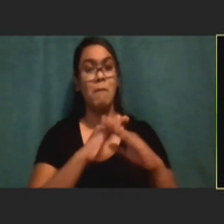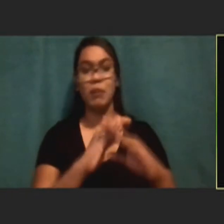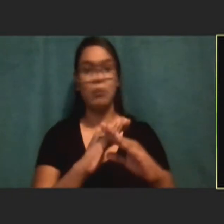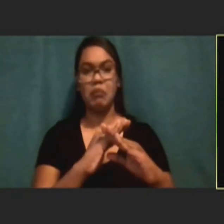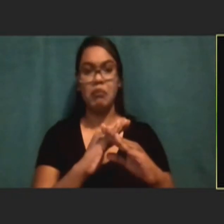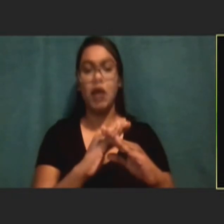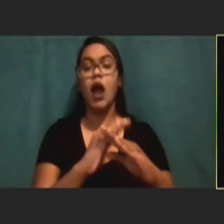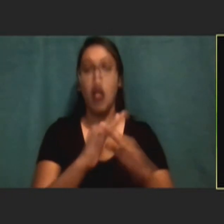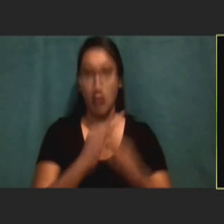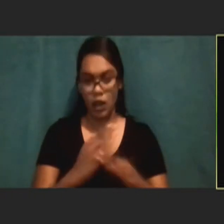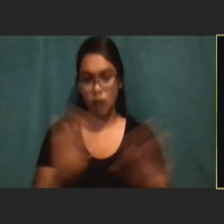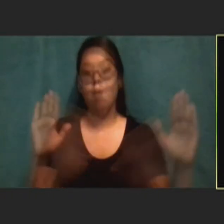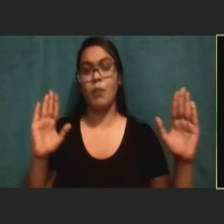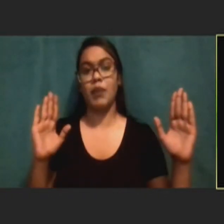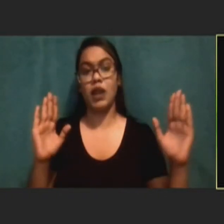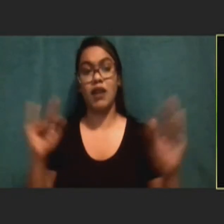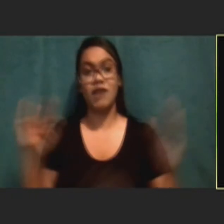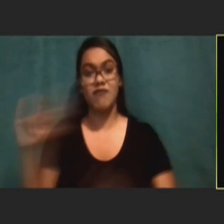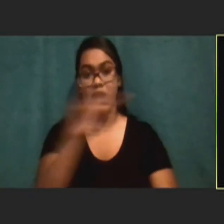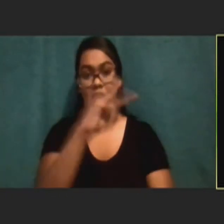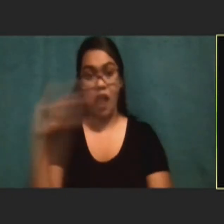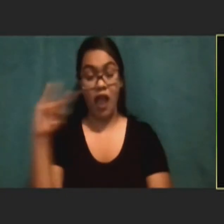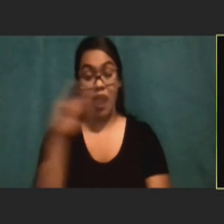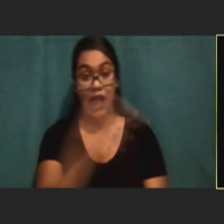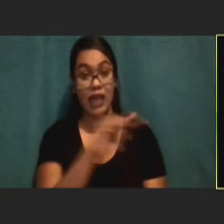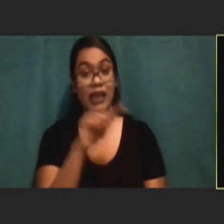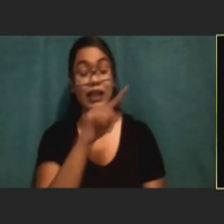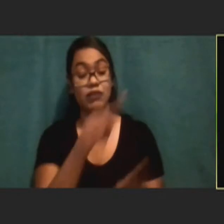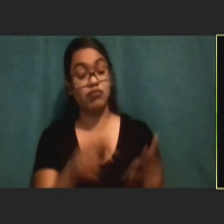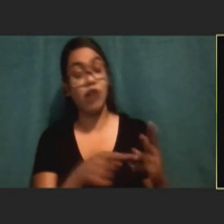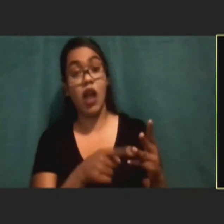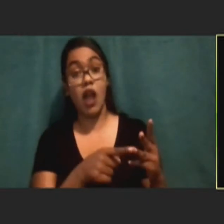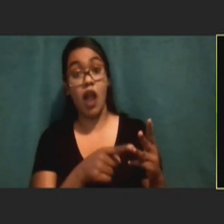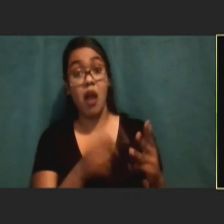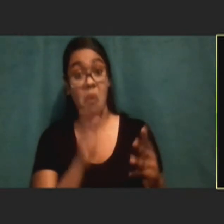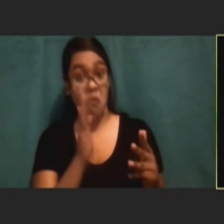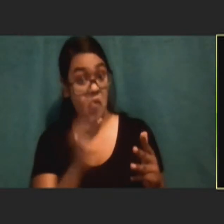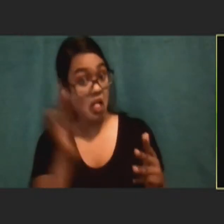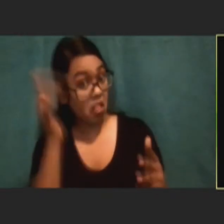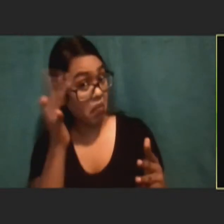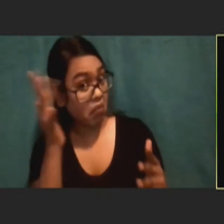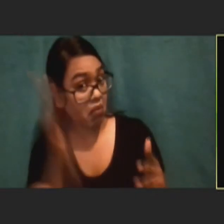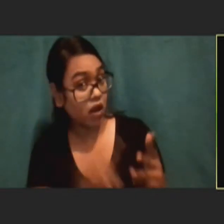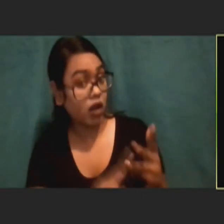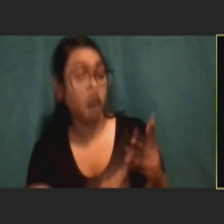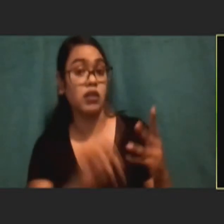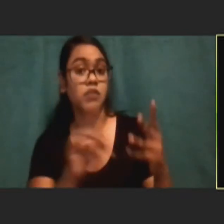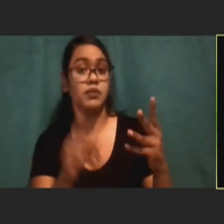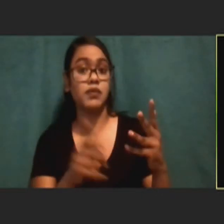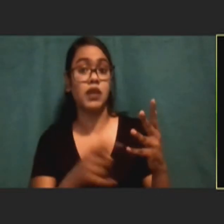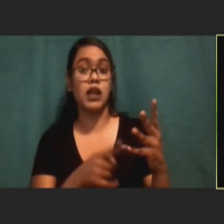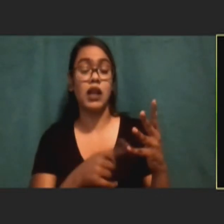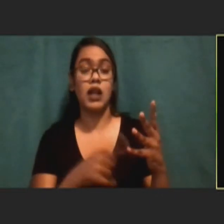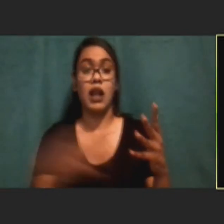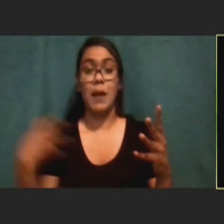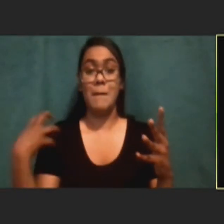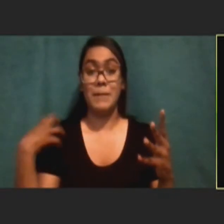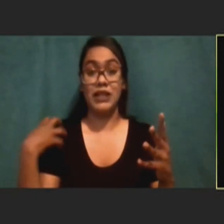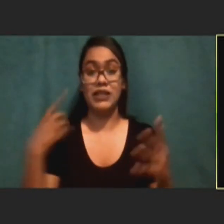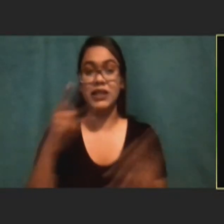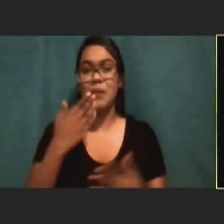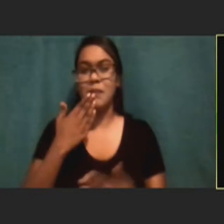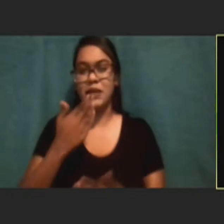engaged with these countries who have imposed the travel ban on this? I know Mr. Mnyala has touched on this, but he can